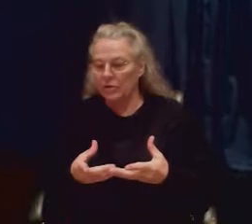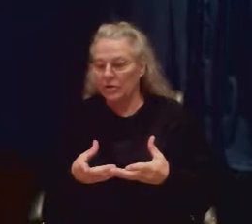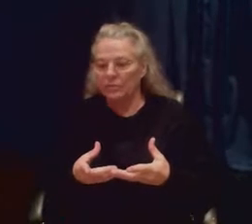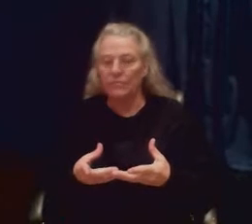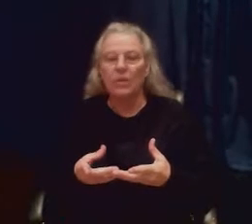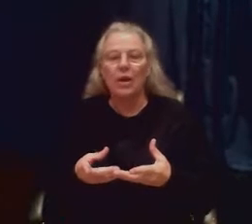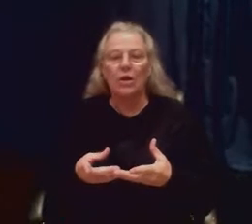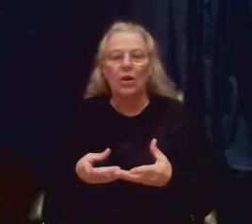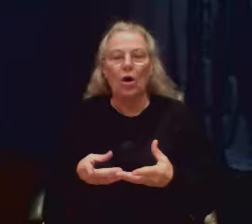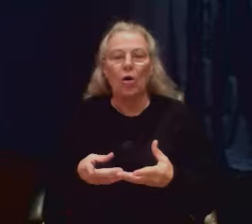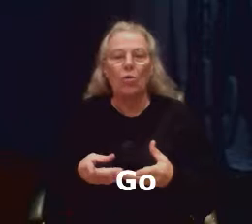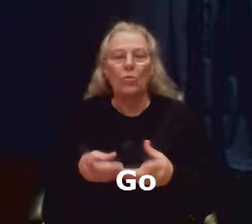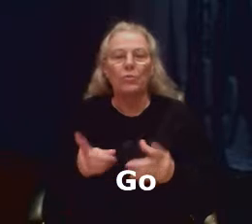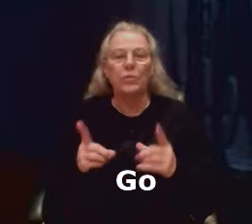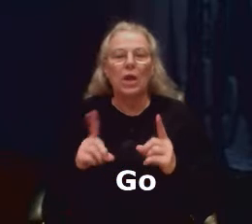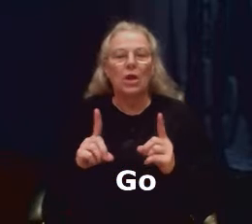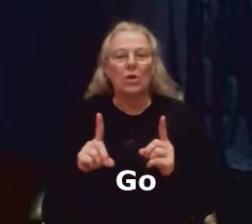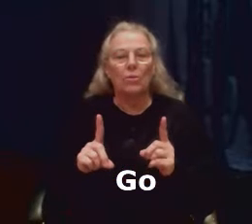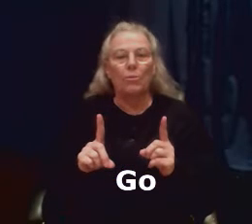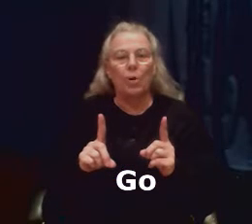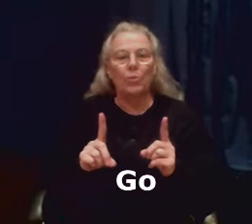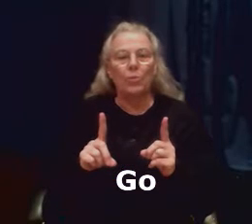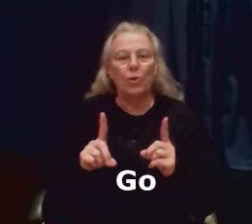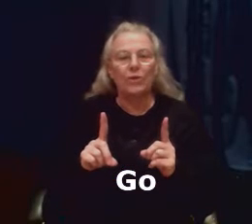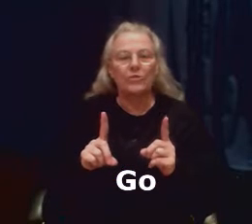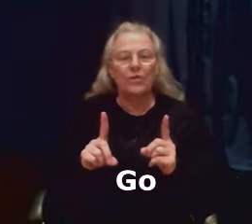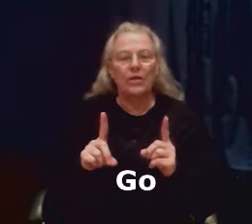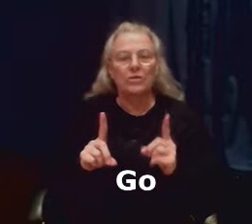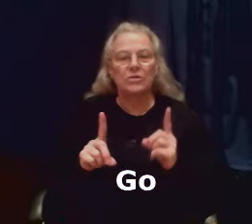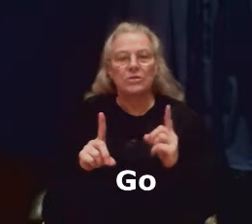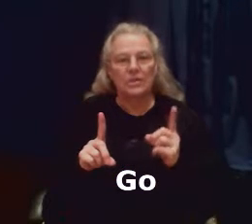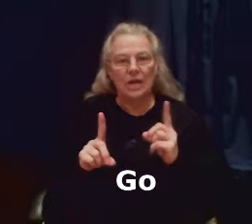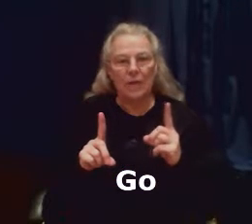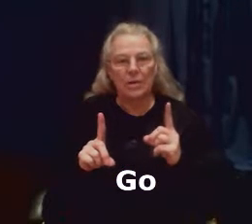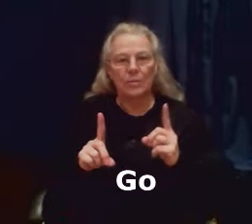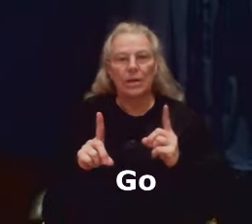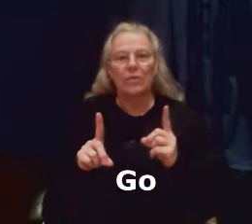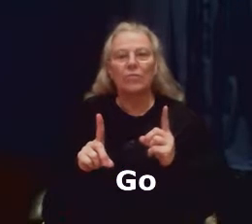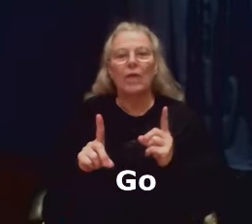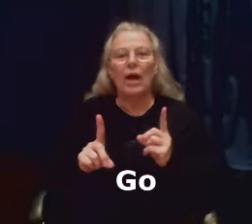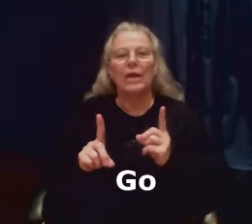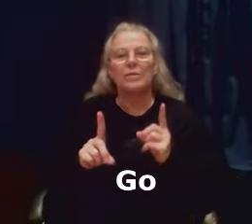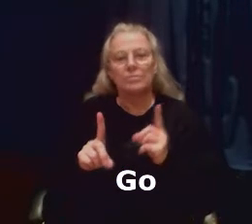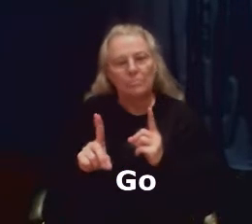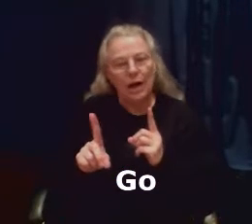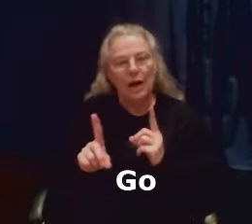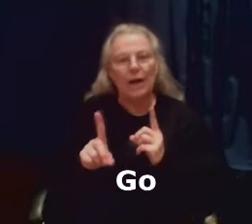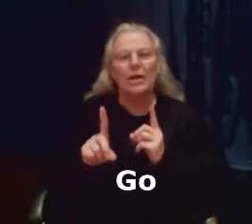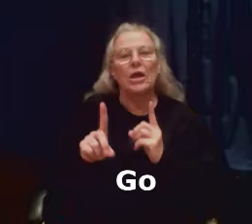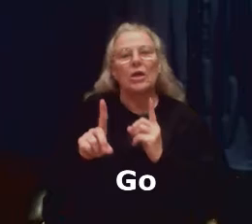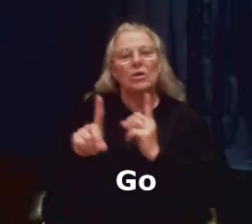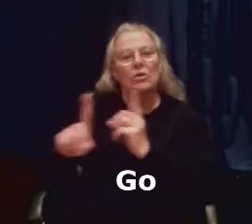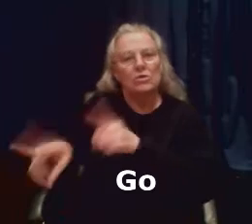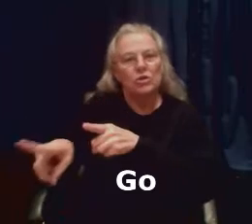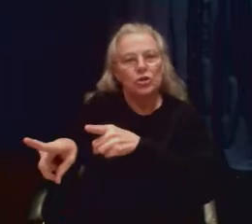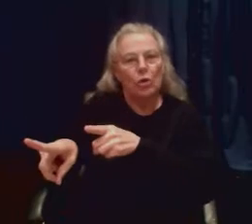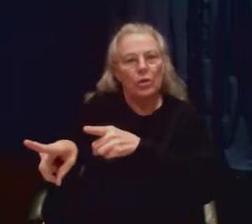first. Go, both pointer fingers, the dominant being the right, behind, showing